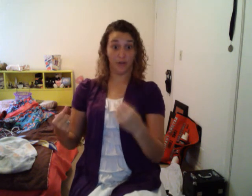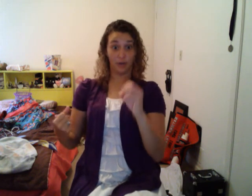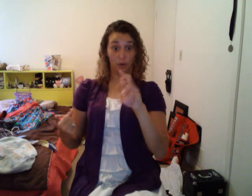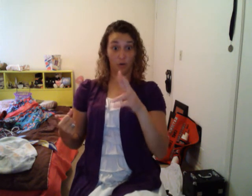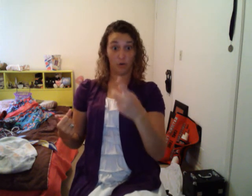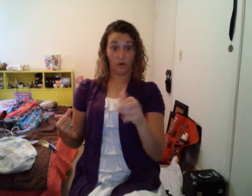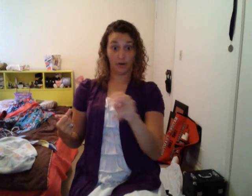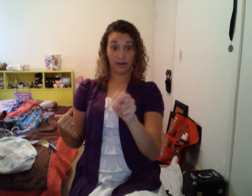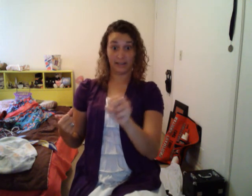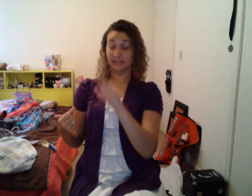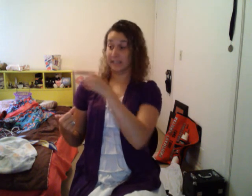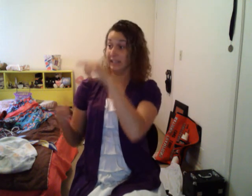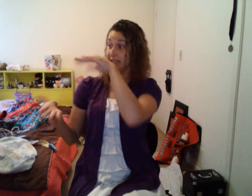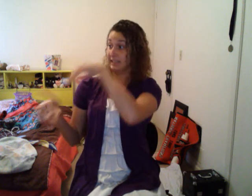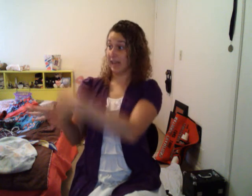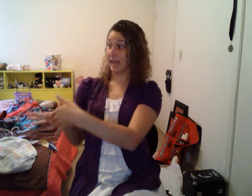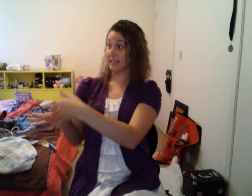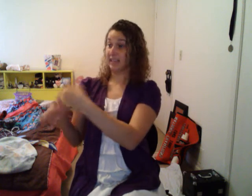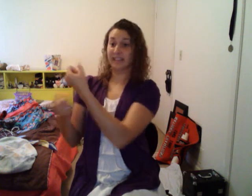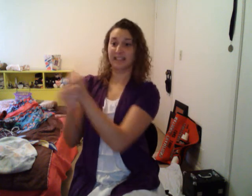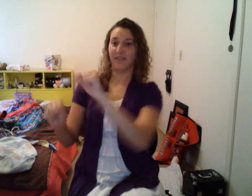That's a pretty good idea.